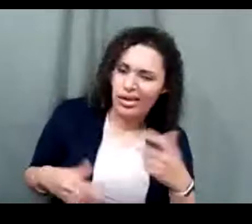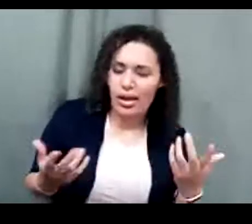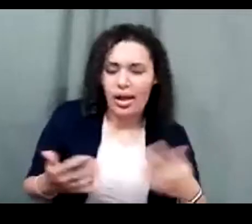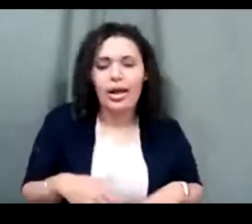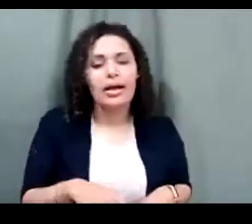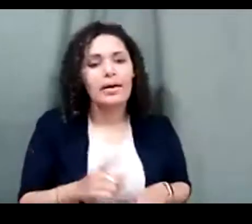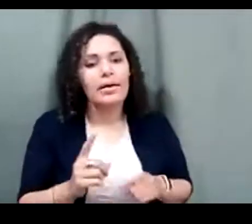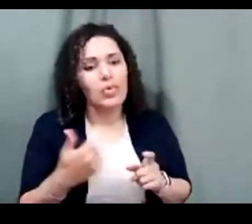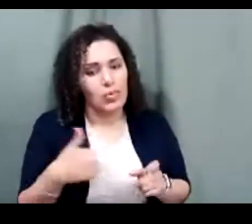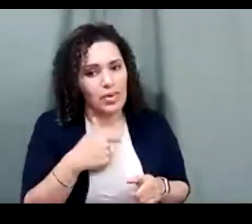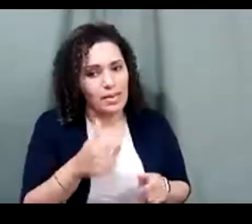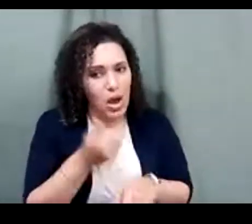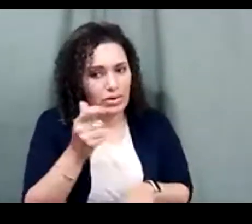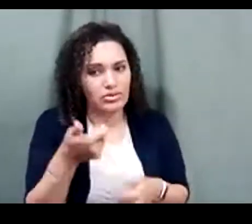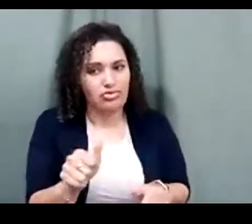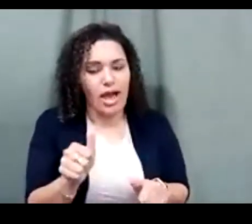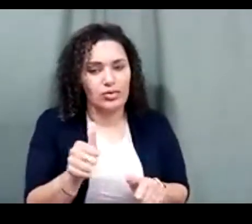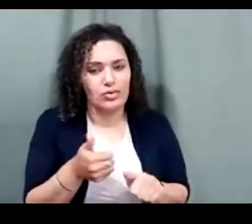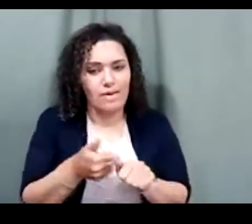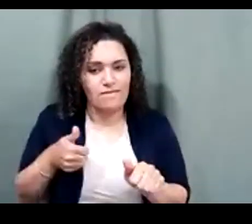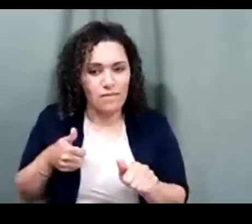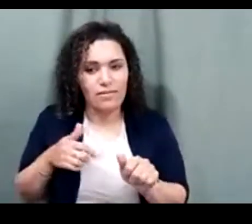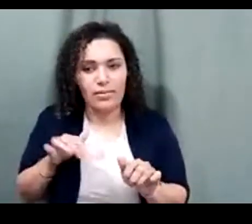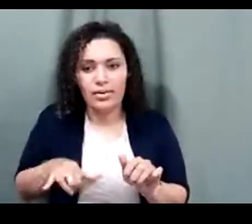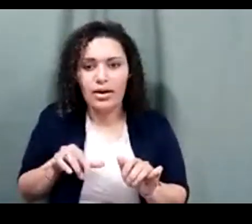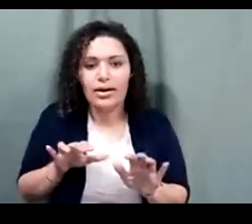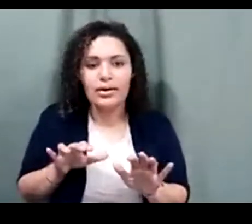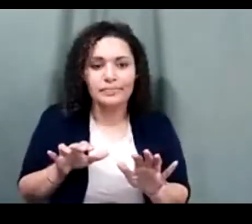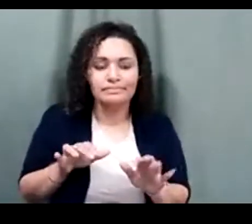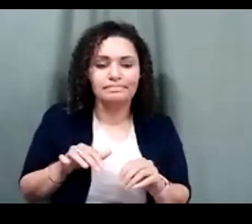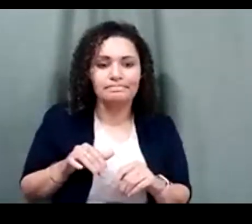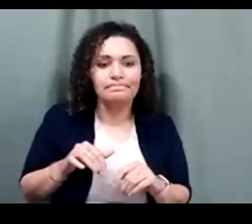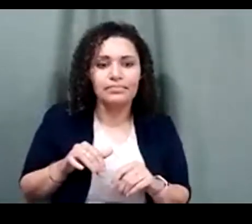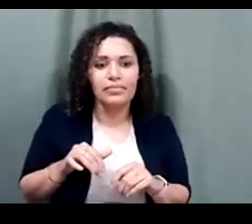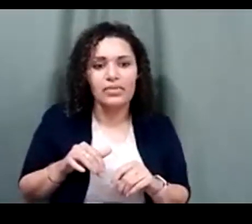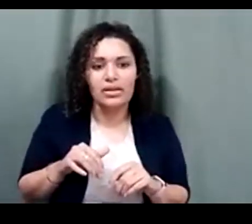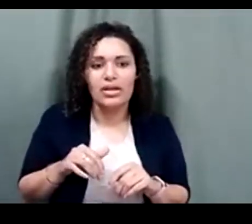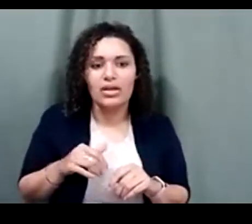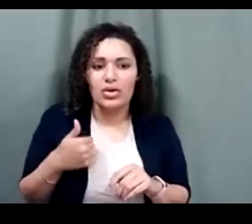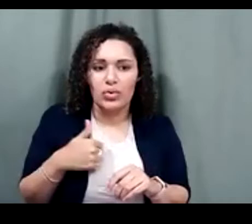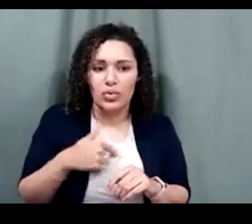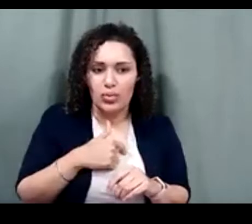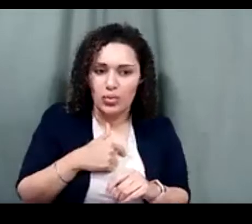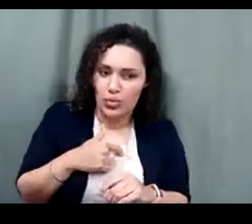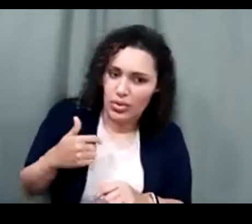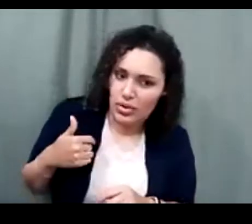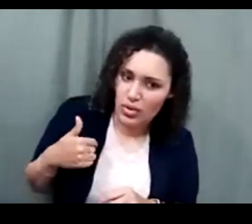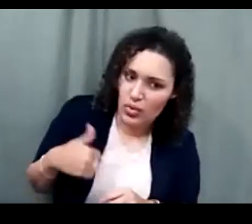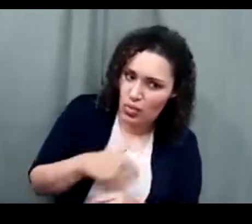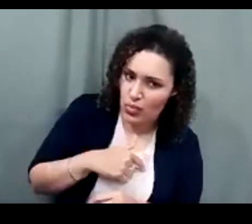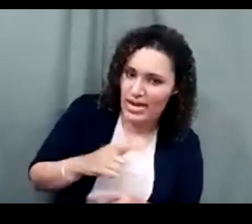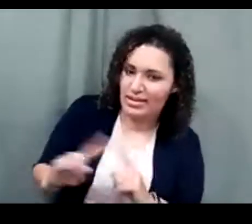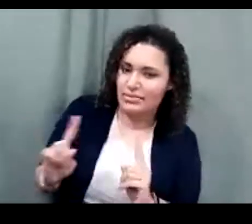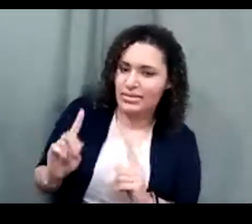from them. And there are some exceptions and some of those wines are really good. So we don't really do a lot of skin contact. Different